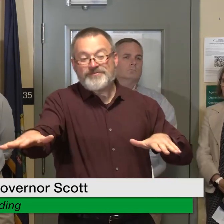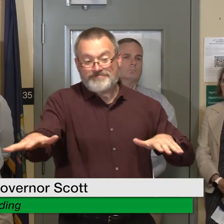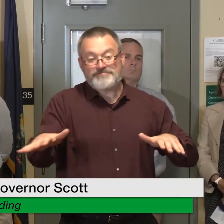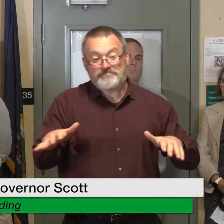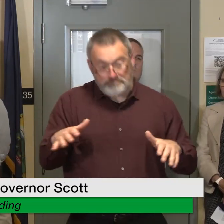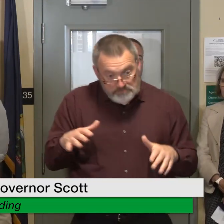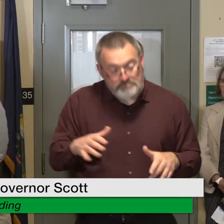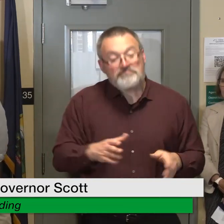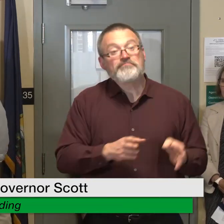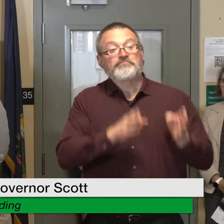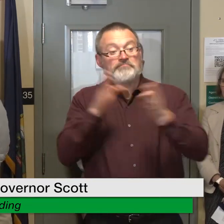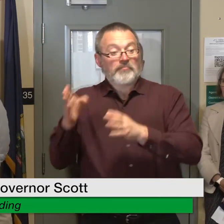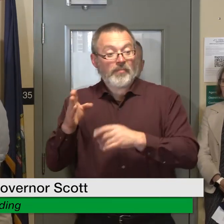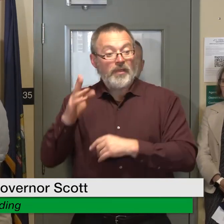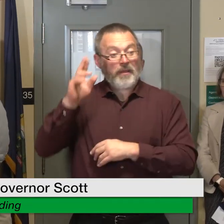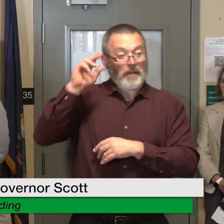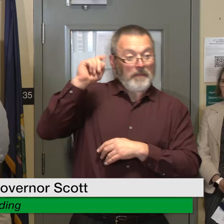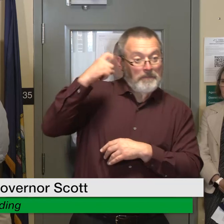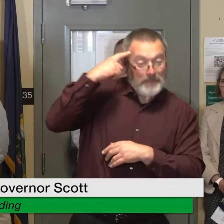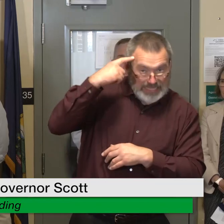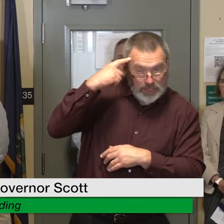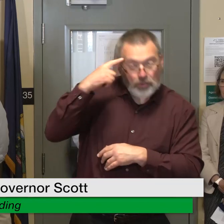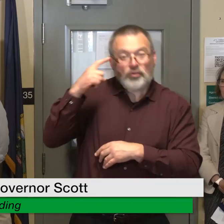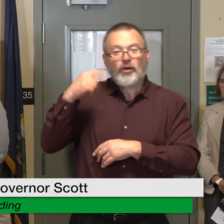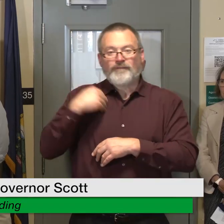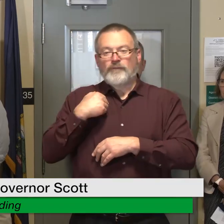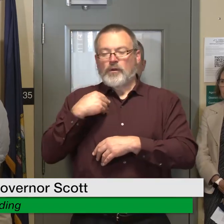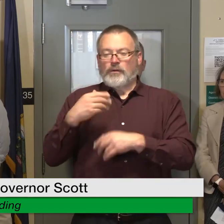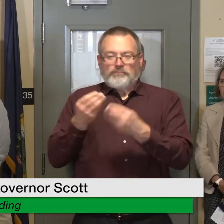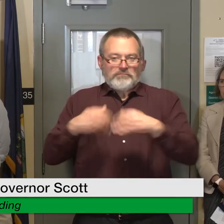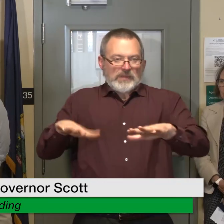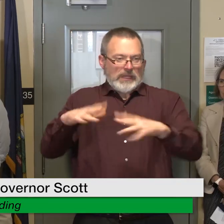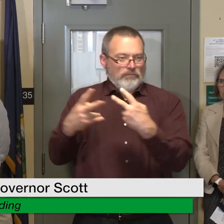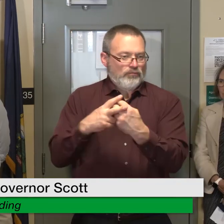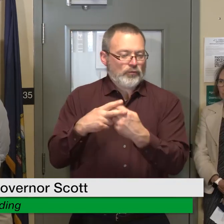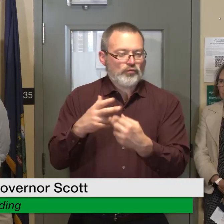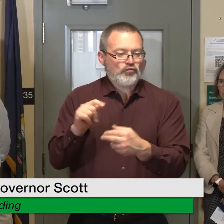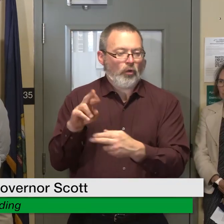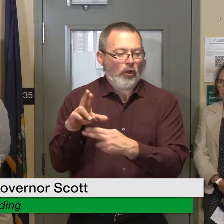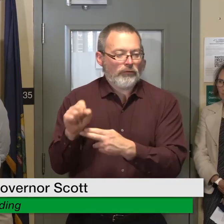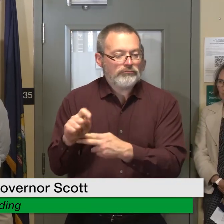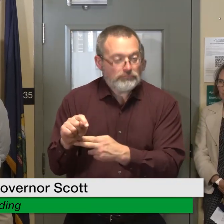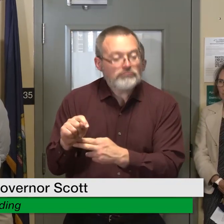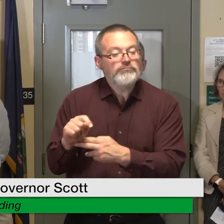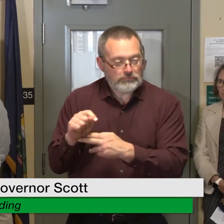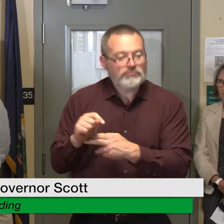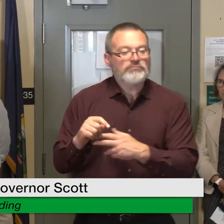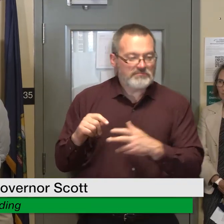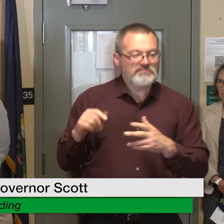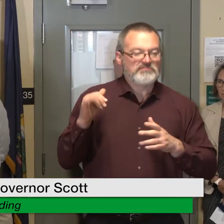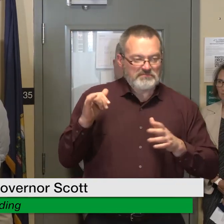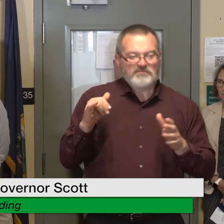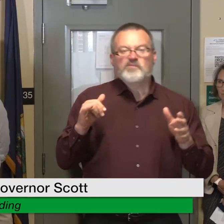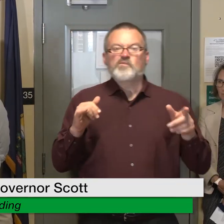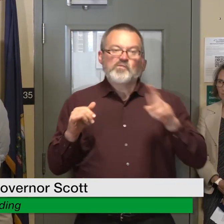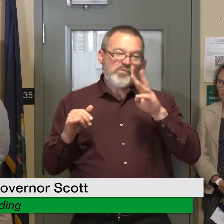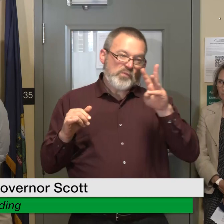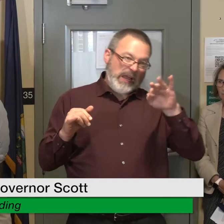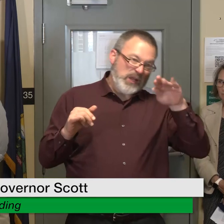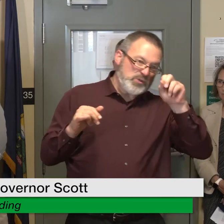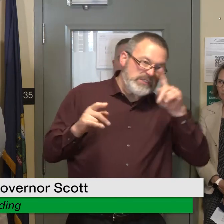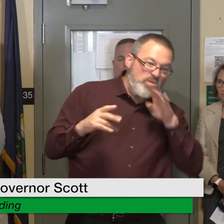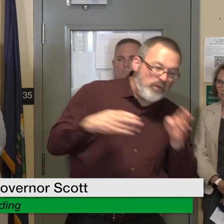Preservation Trust of Vermont are looking at opportunities near the confluence of the Stevens Branch and the Winooski River near the